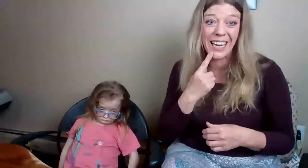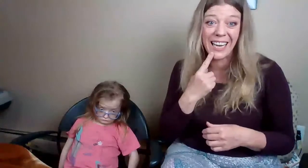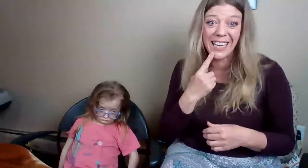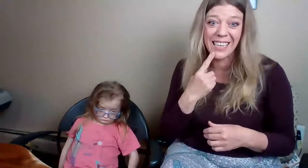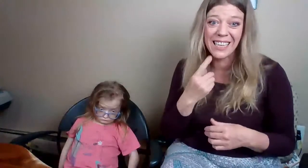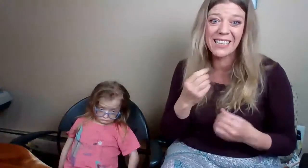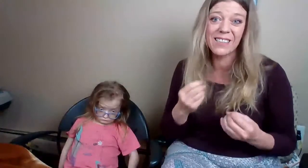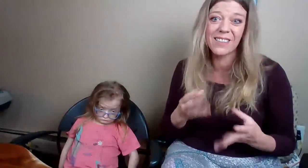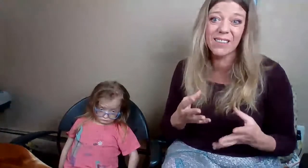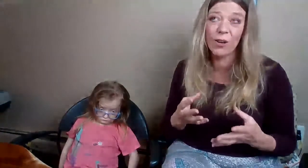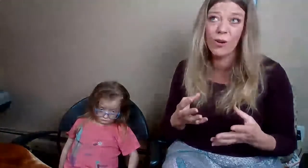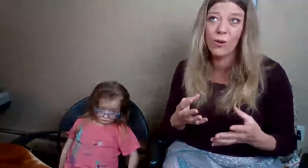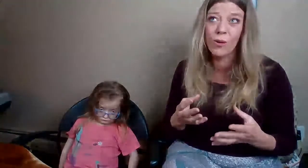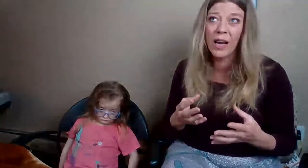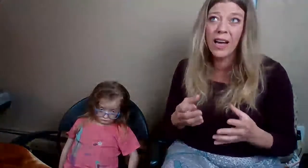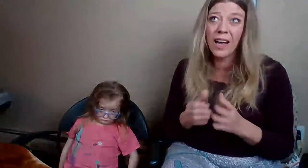say. So